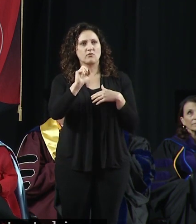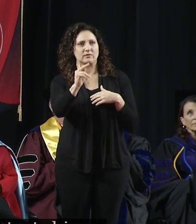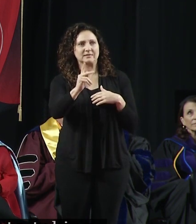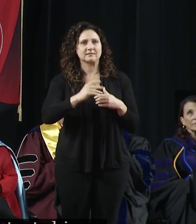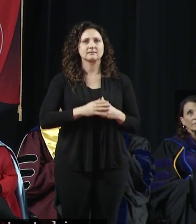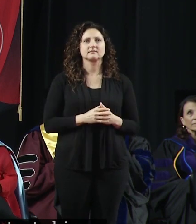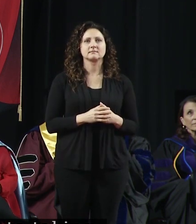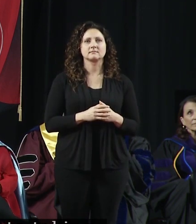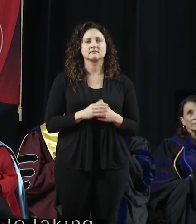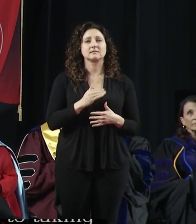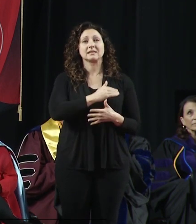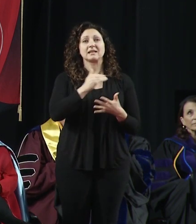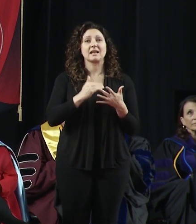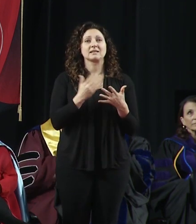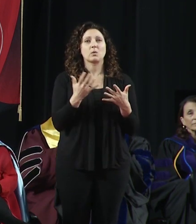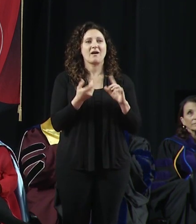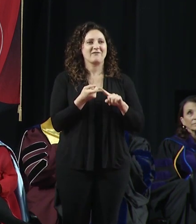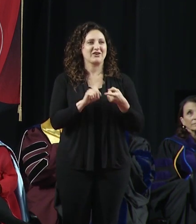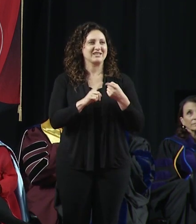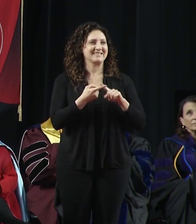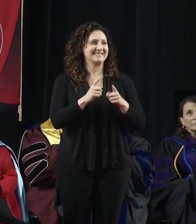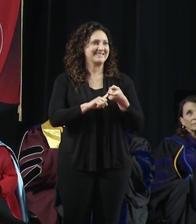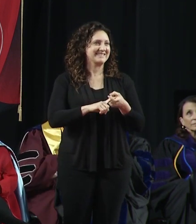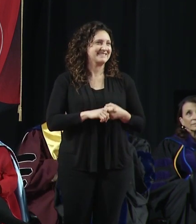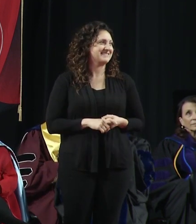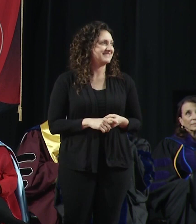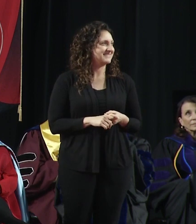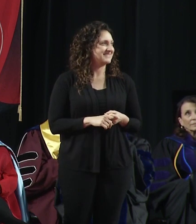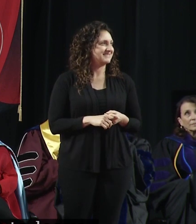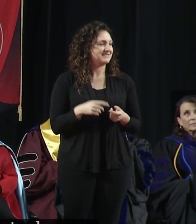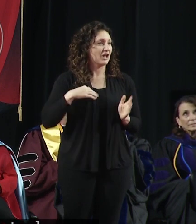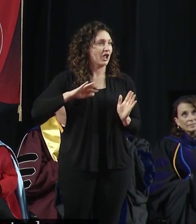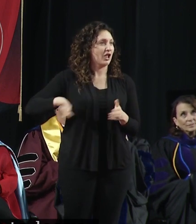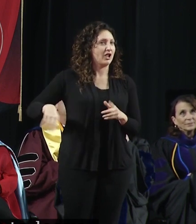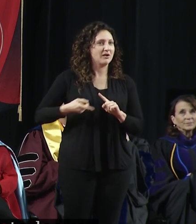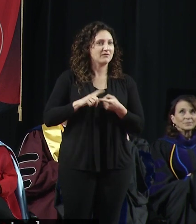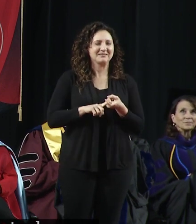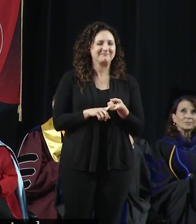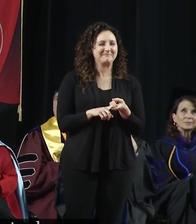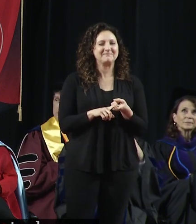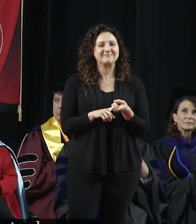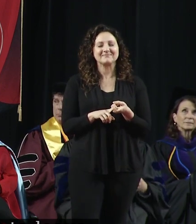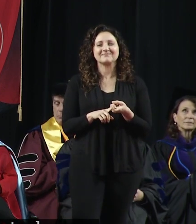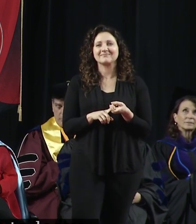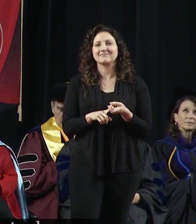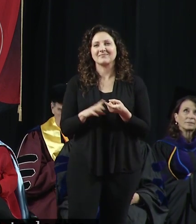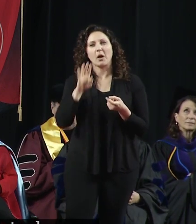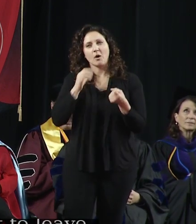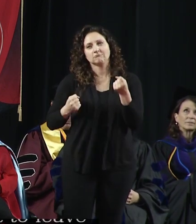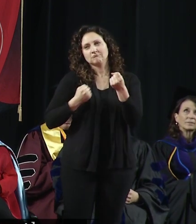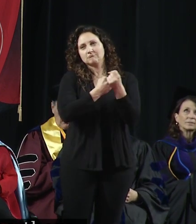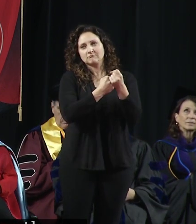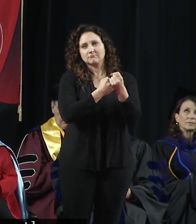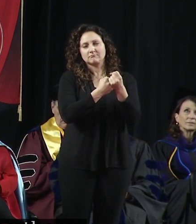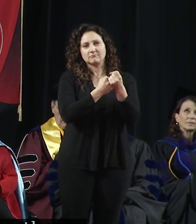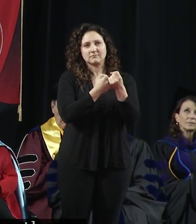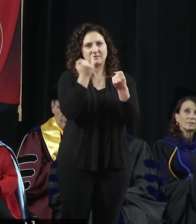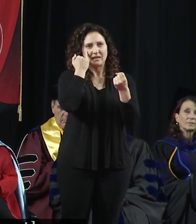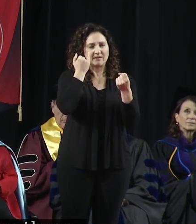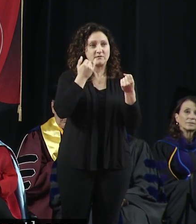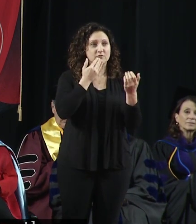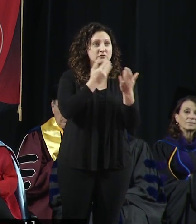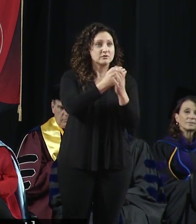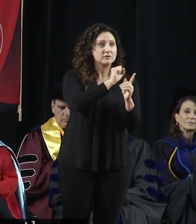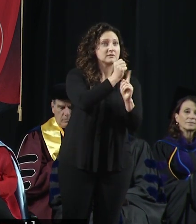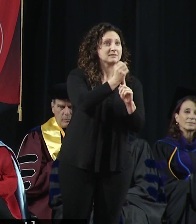Next, friends. I don't want to leave them out. They will be there for you in good times and